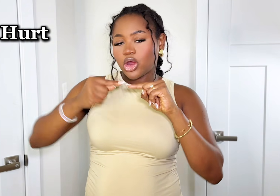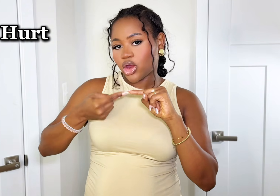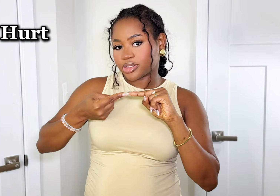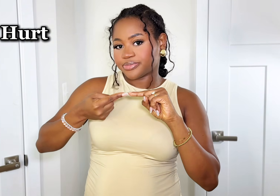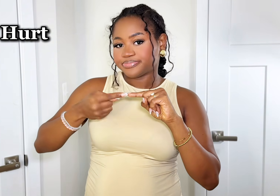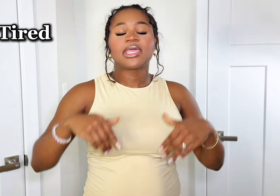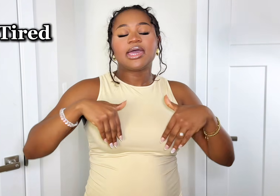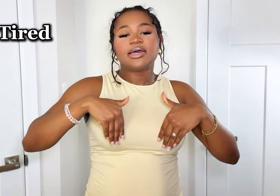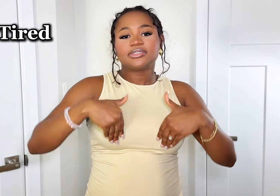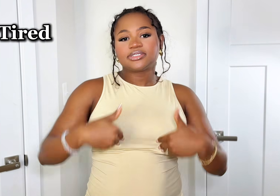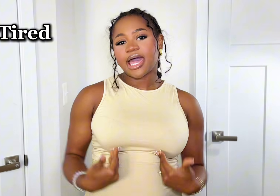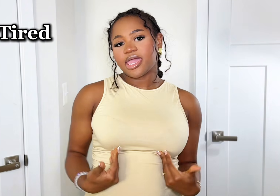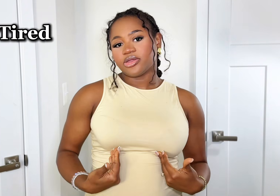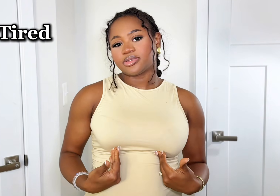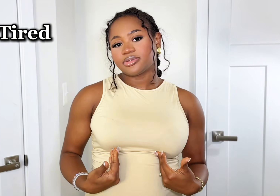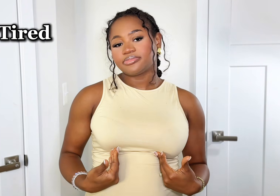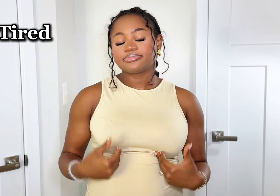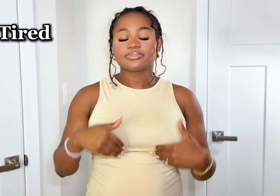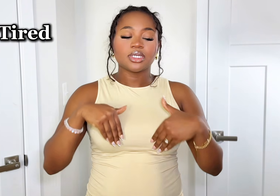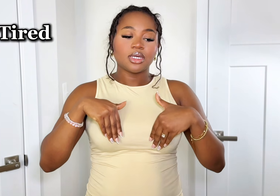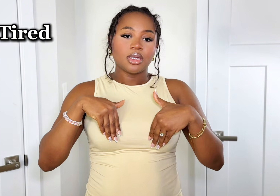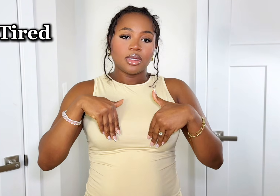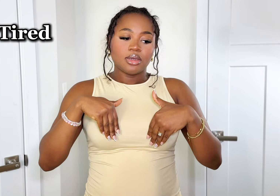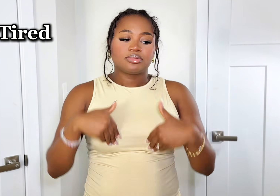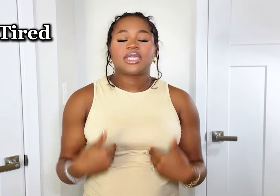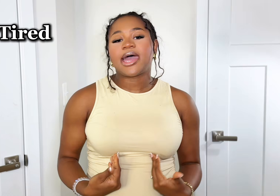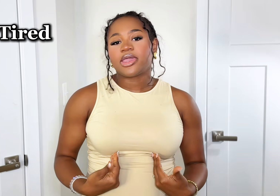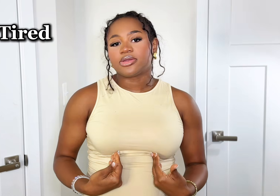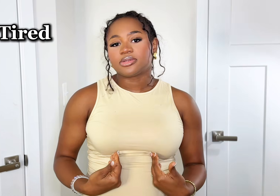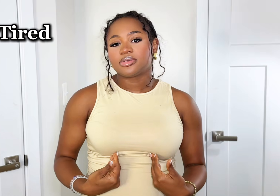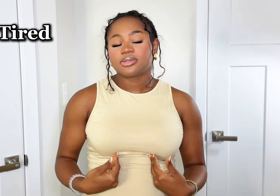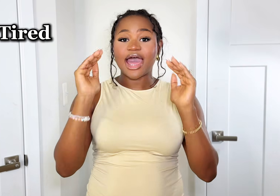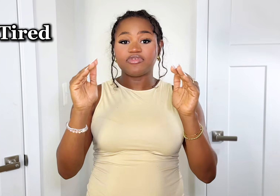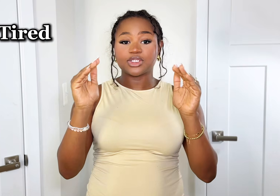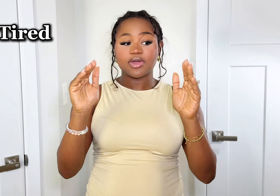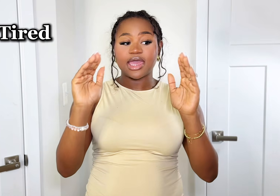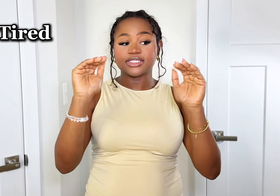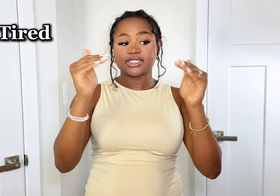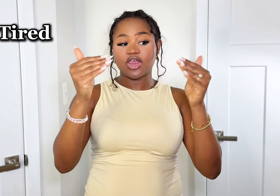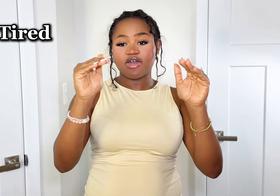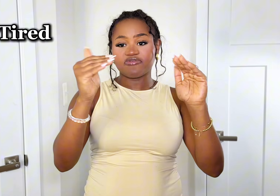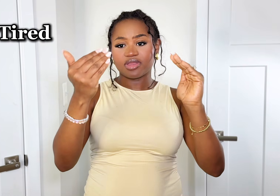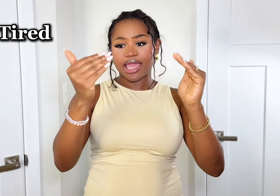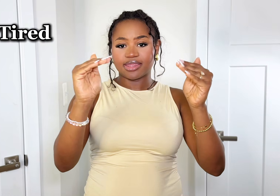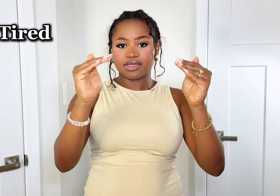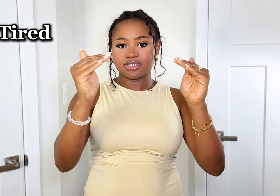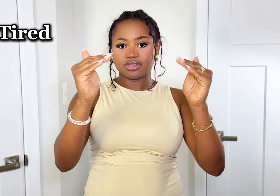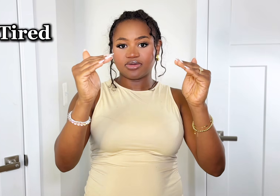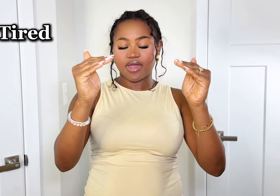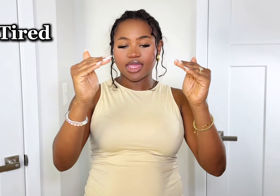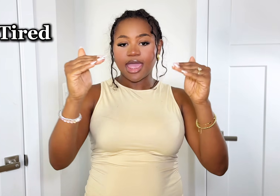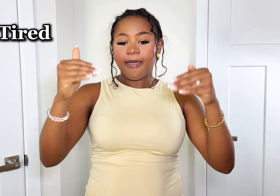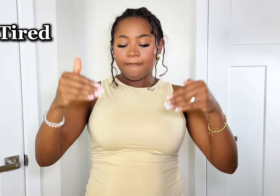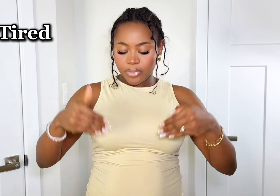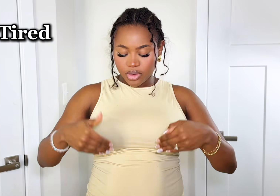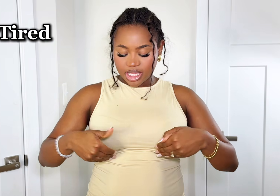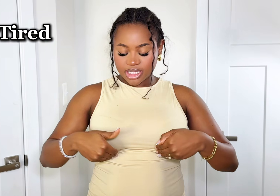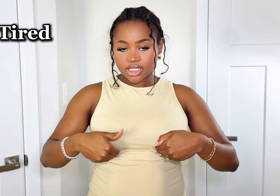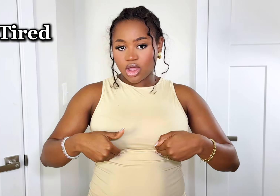Hurt. Tired. Tired. Have your two hands curved like this, right? Put it on